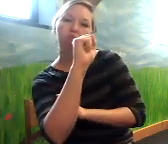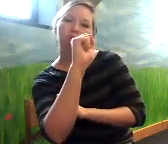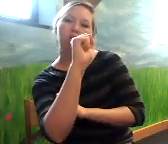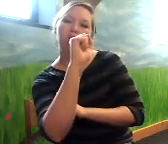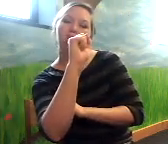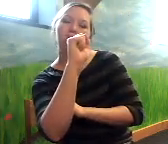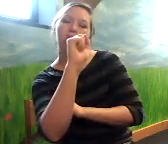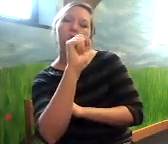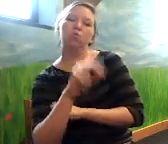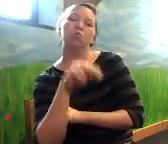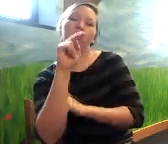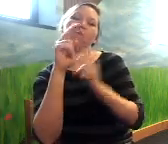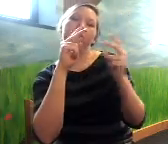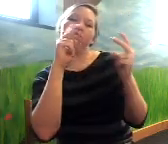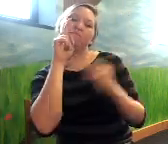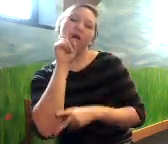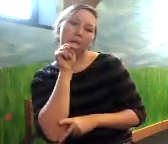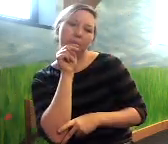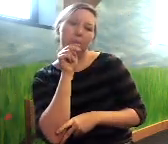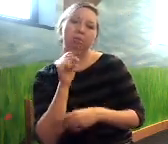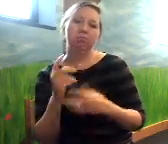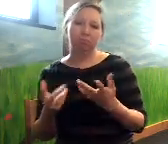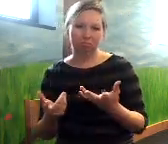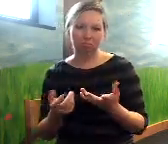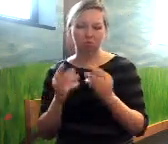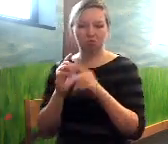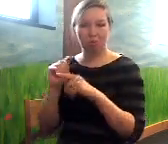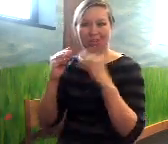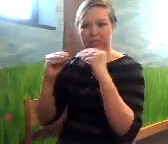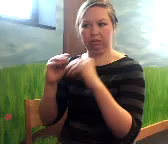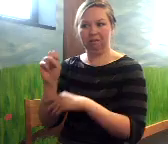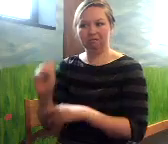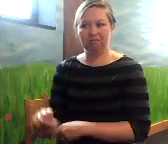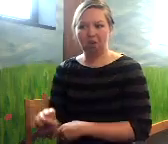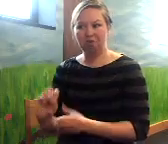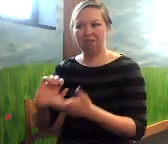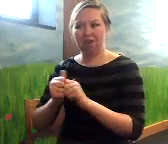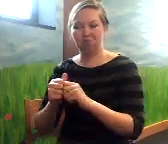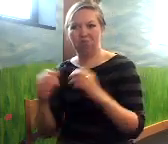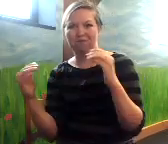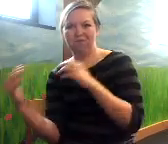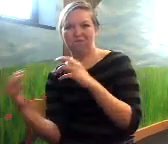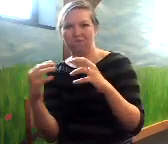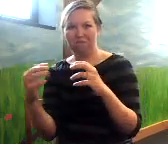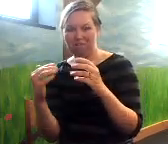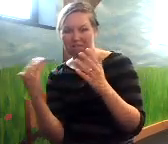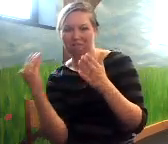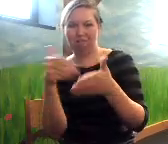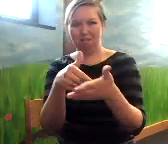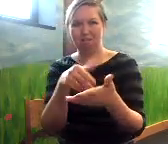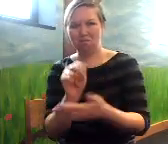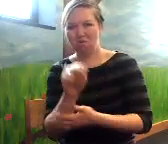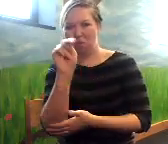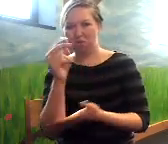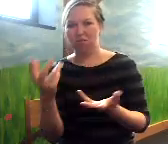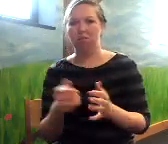the theory goes, didn't have the opportunity to because he was assassinated before he finished his term in office.